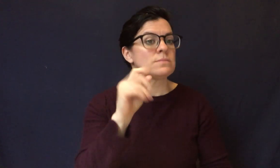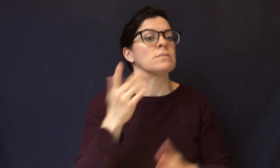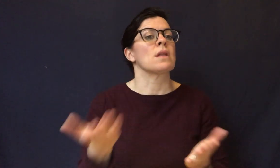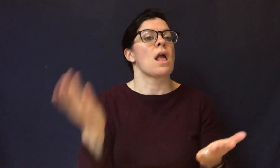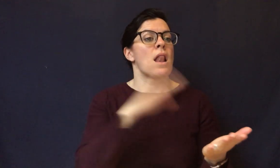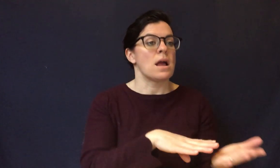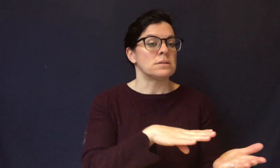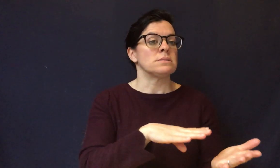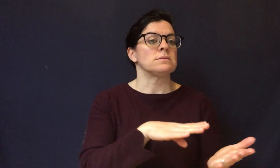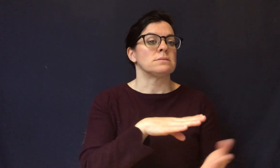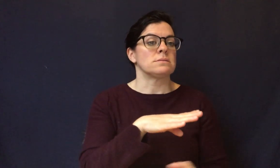page.